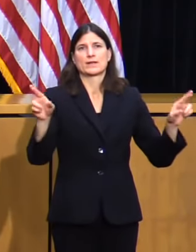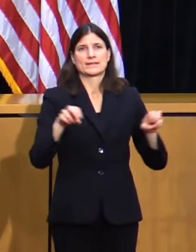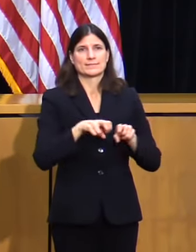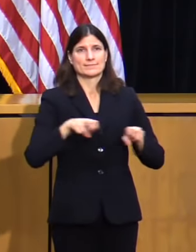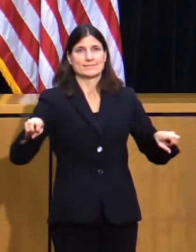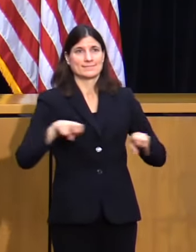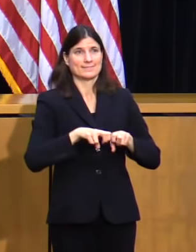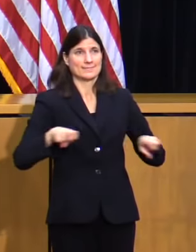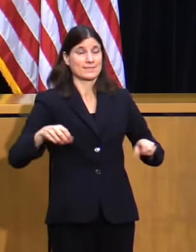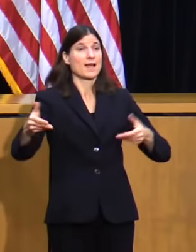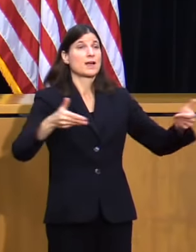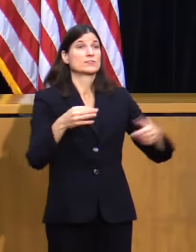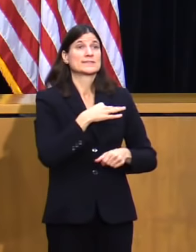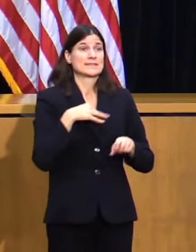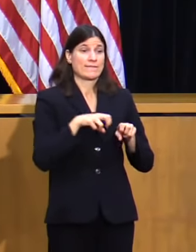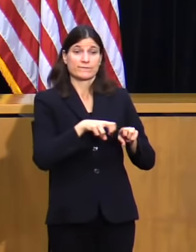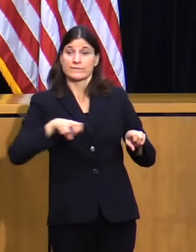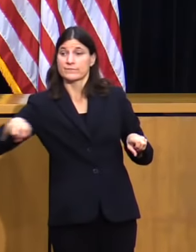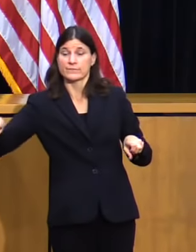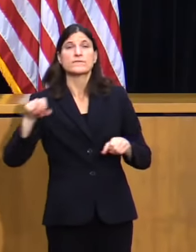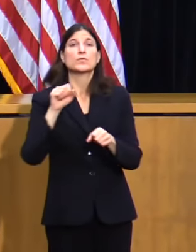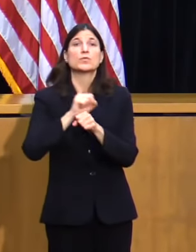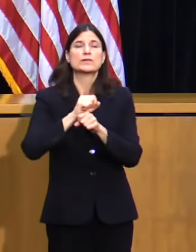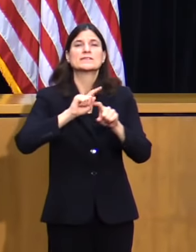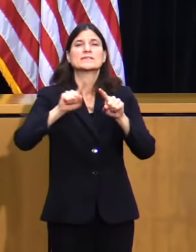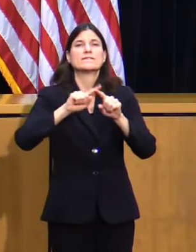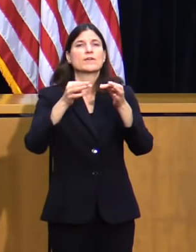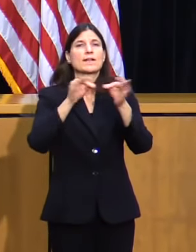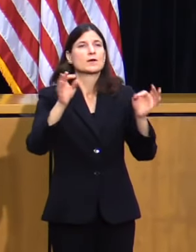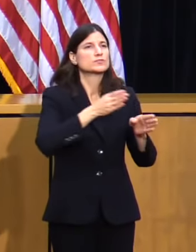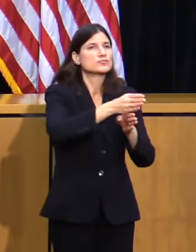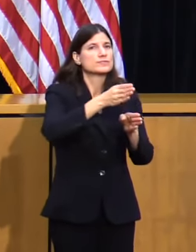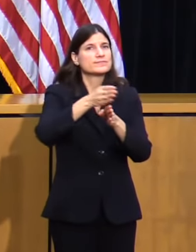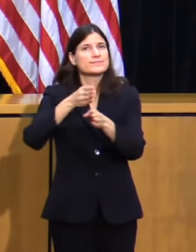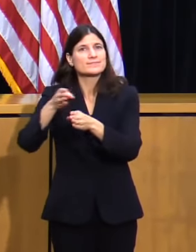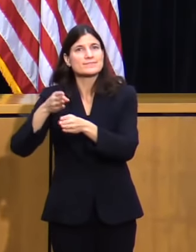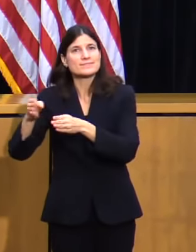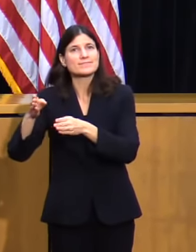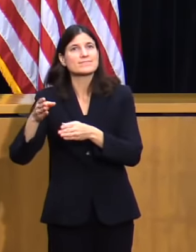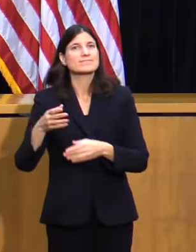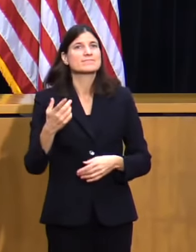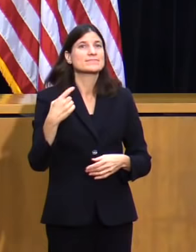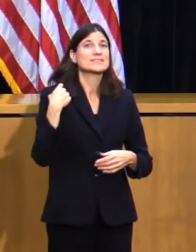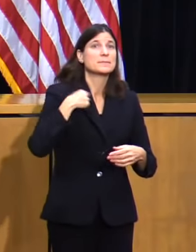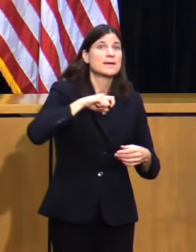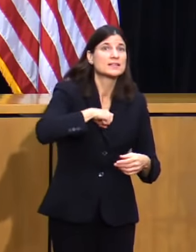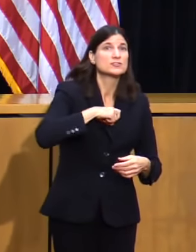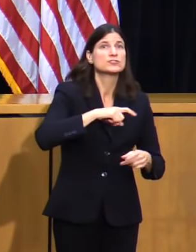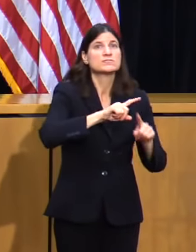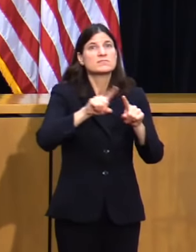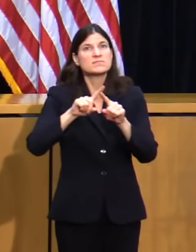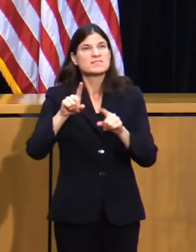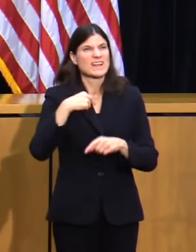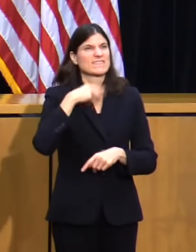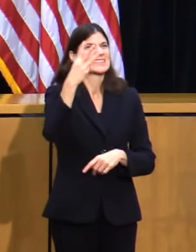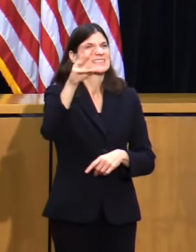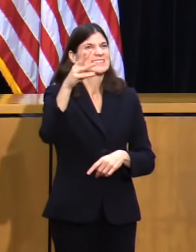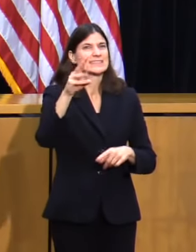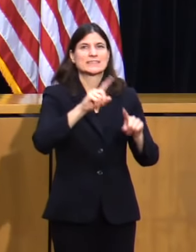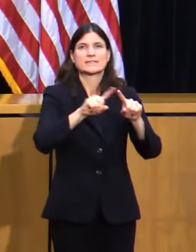part of the recruitment. The contact tracers speak actually it's like 16 different languages, and they created a specialty unit